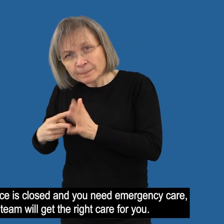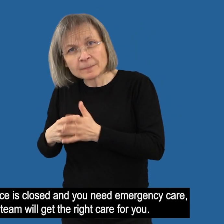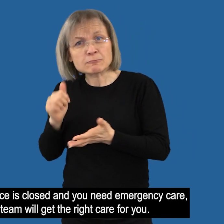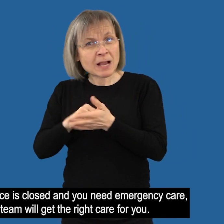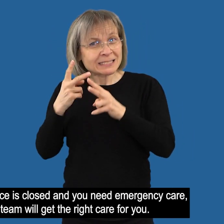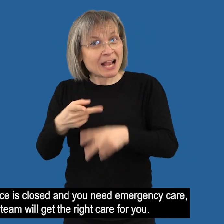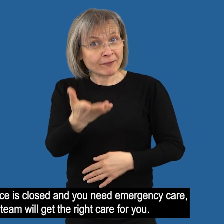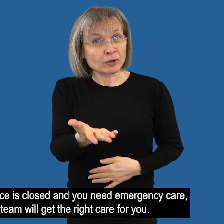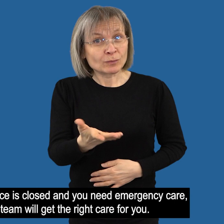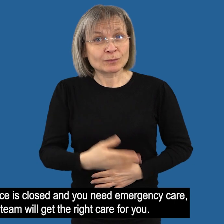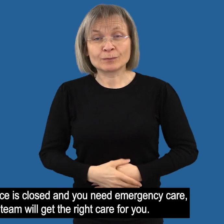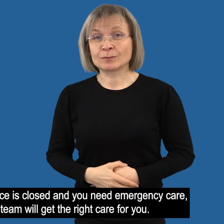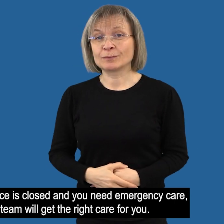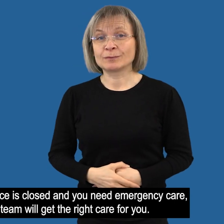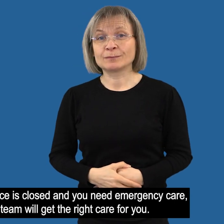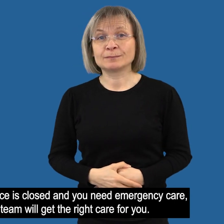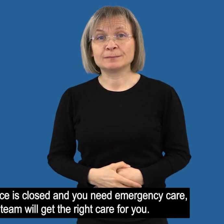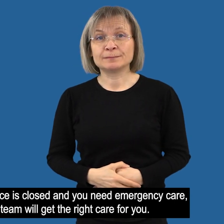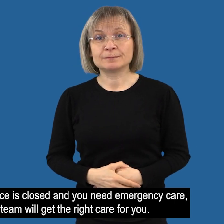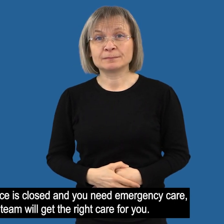dental team will get the right care for you.